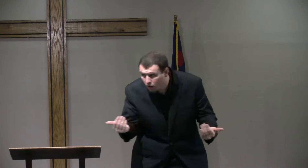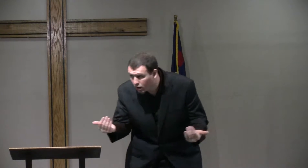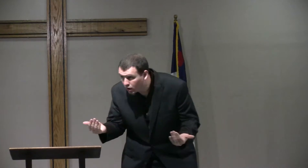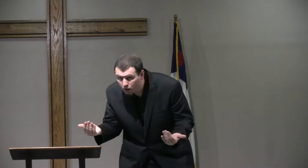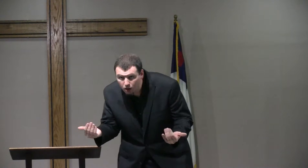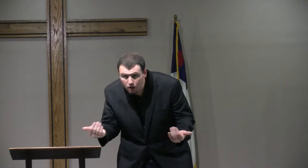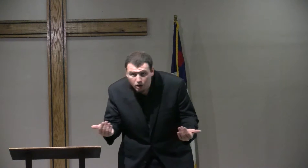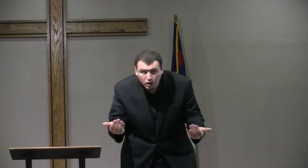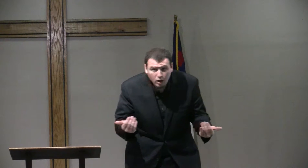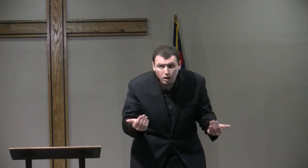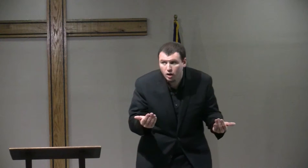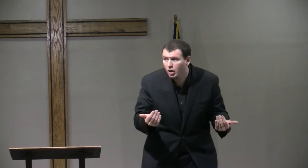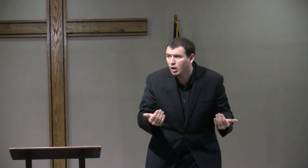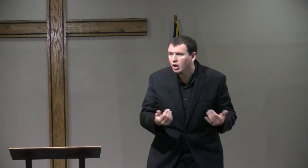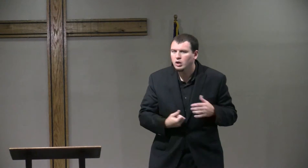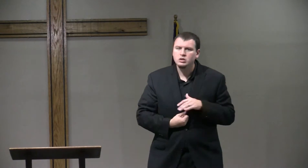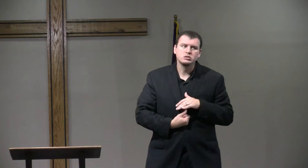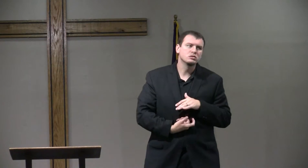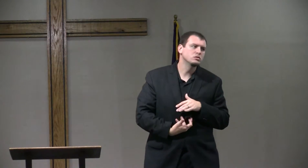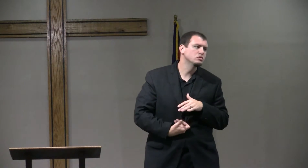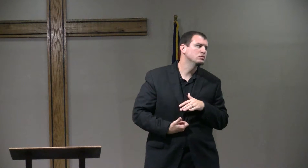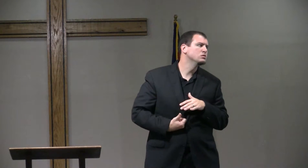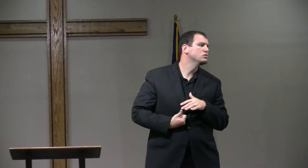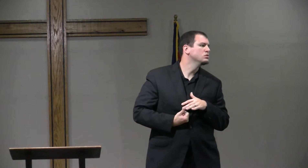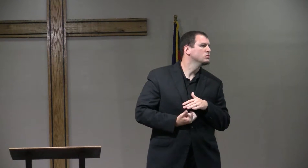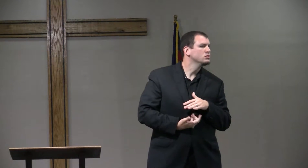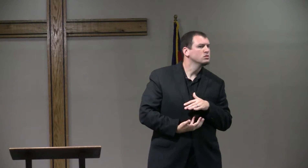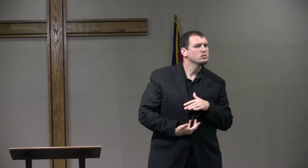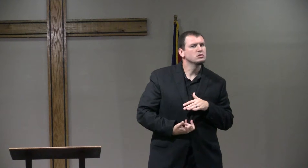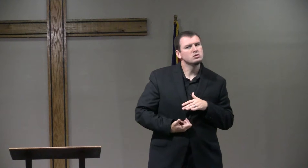What happens if you put it off? You put a problem off.